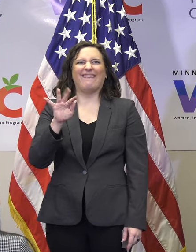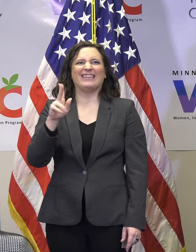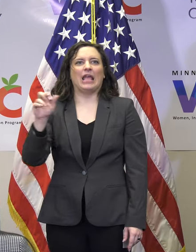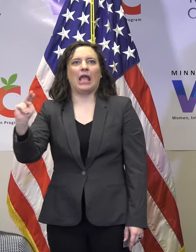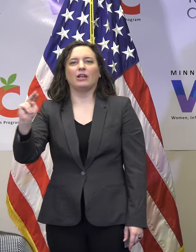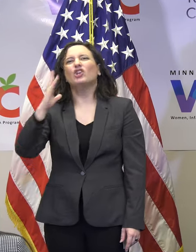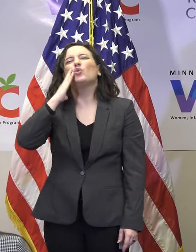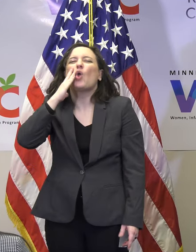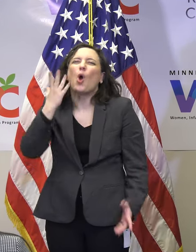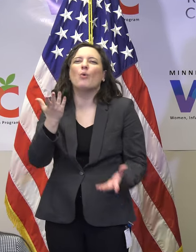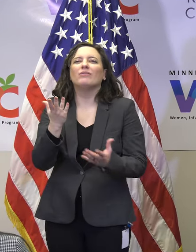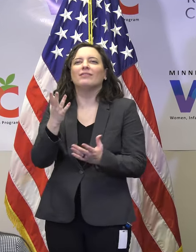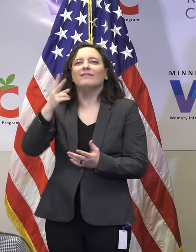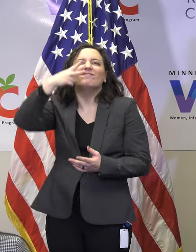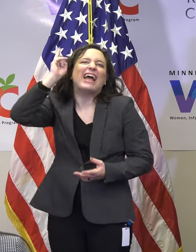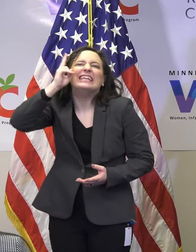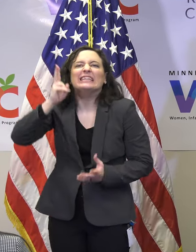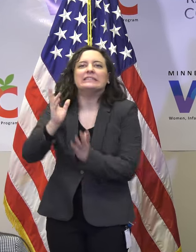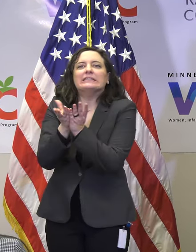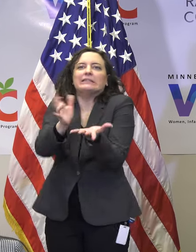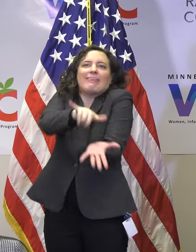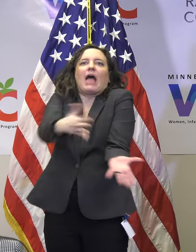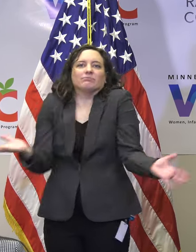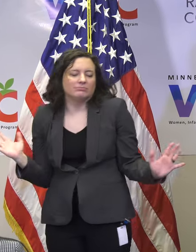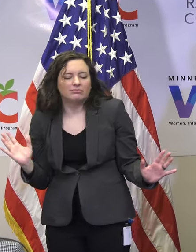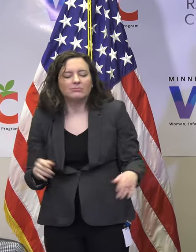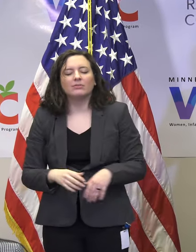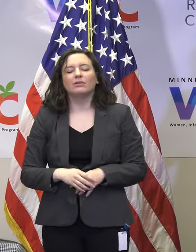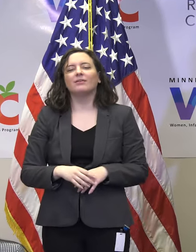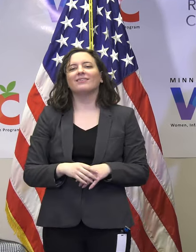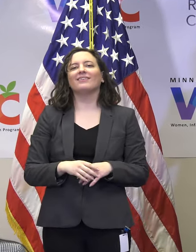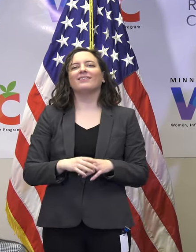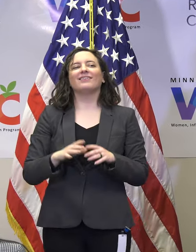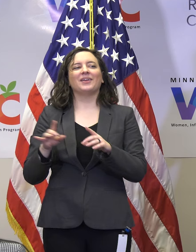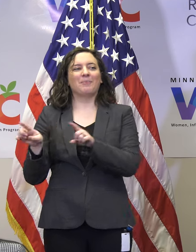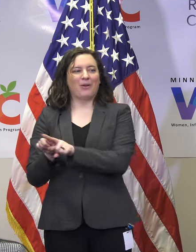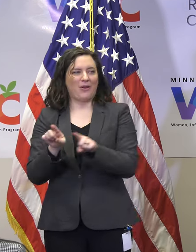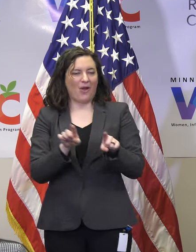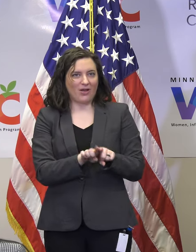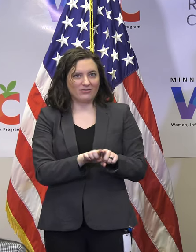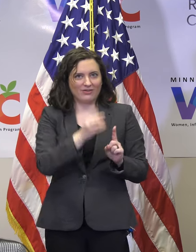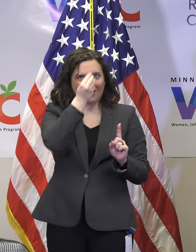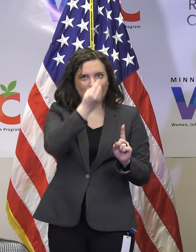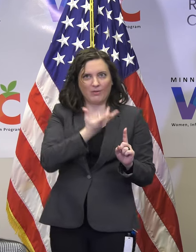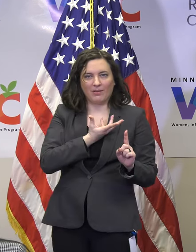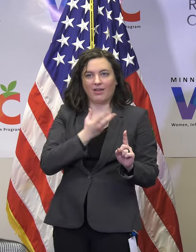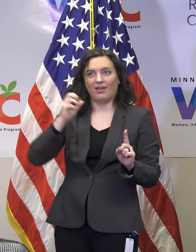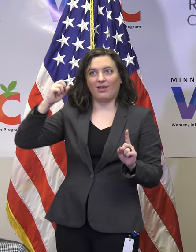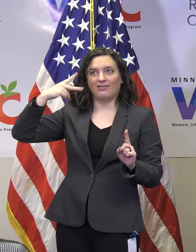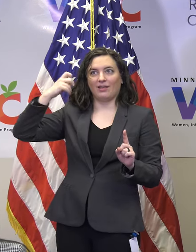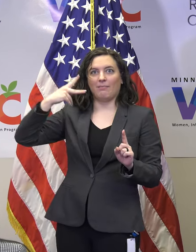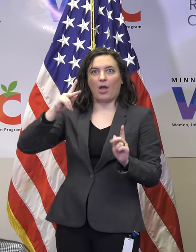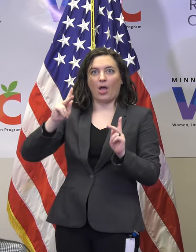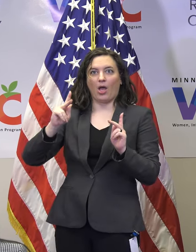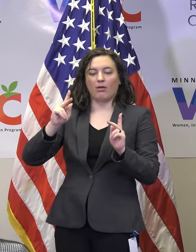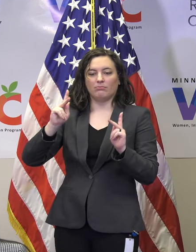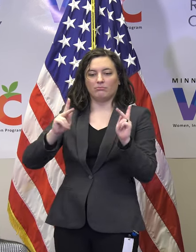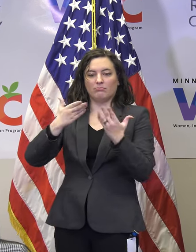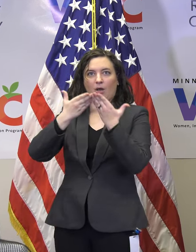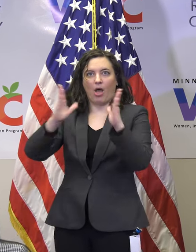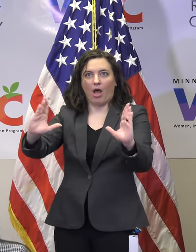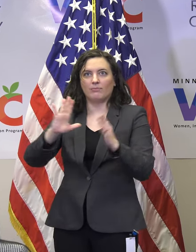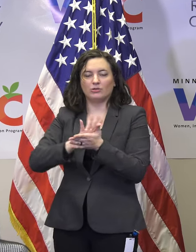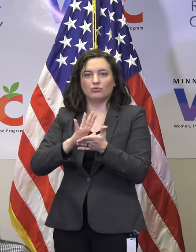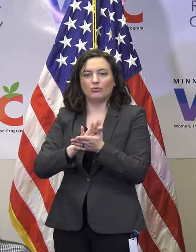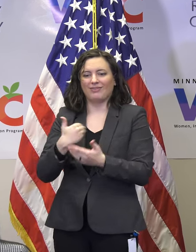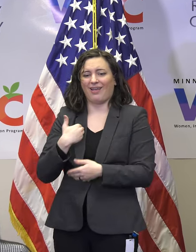beginning of the NFL games and all that. But I was also told that in the St. Paul Public Schools, you got 122 different languages that are